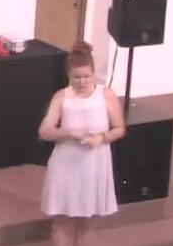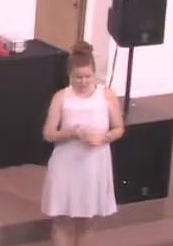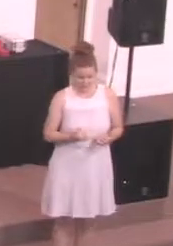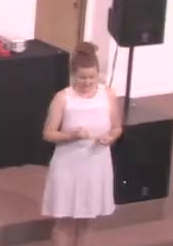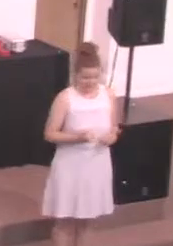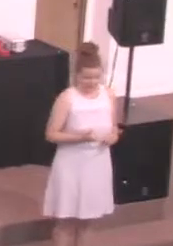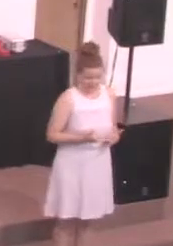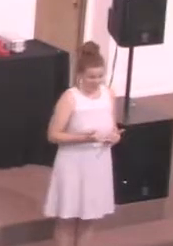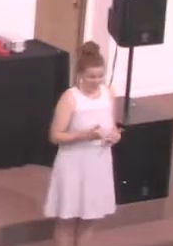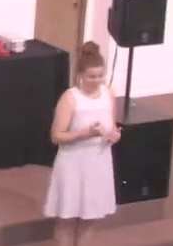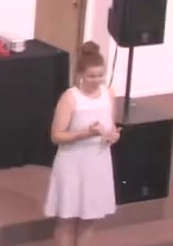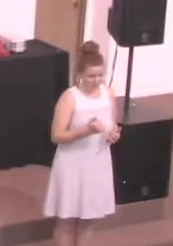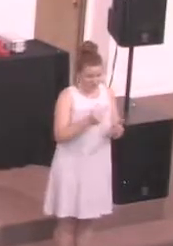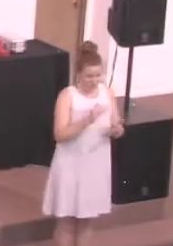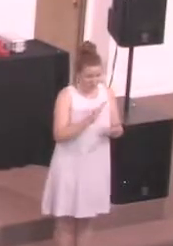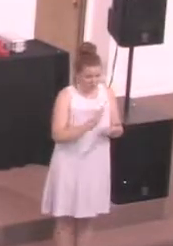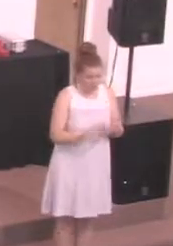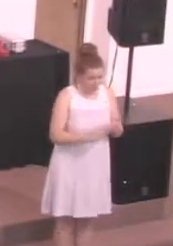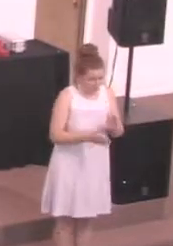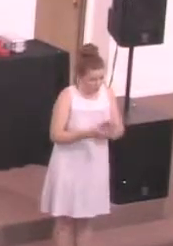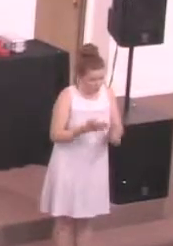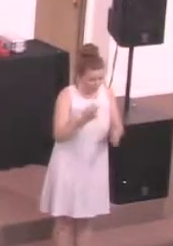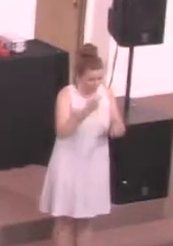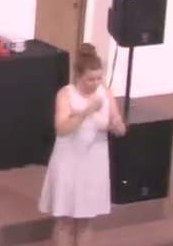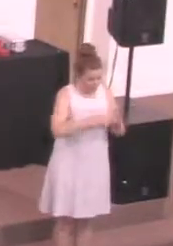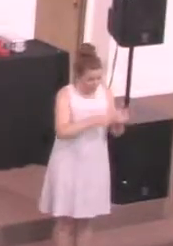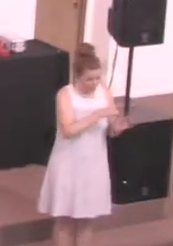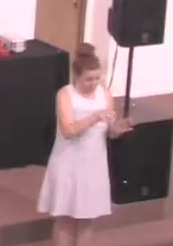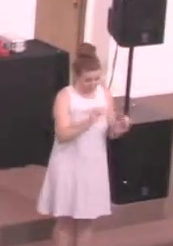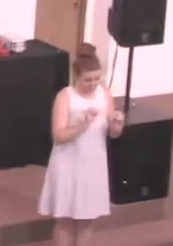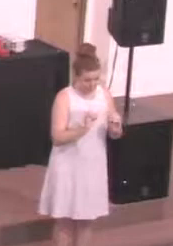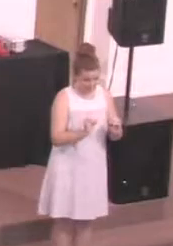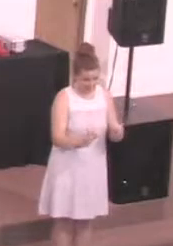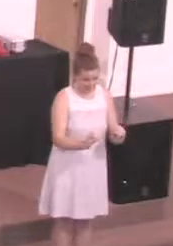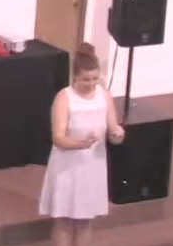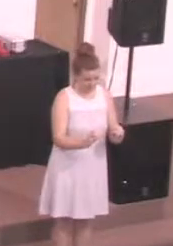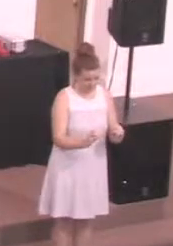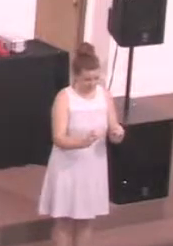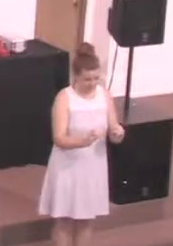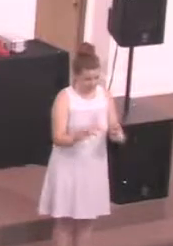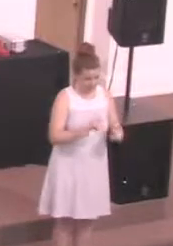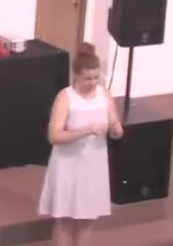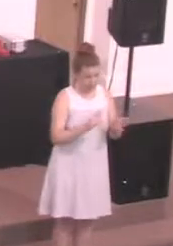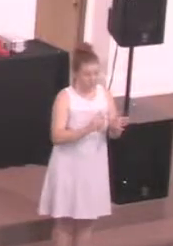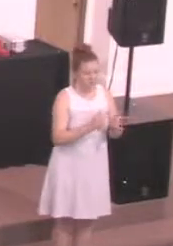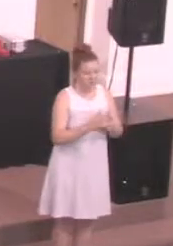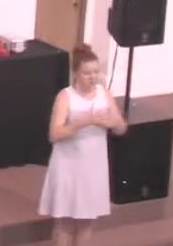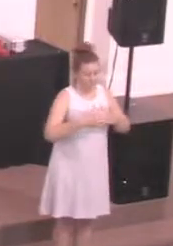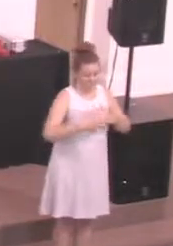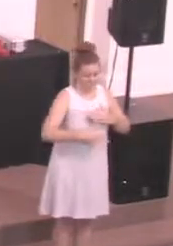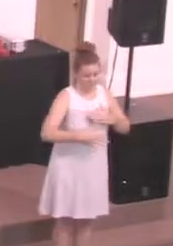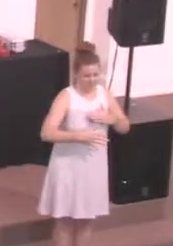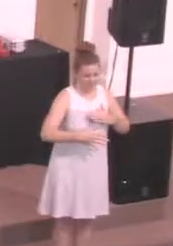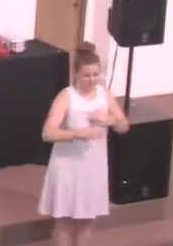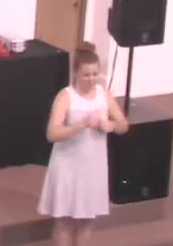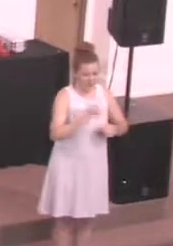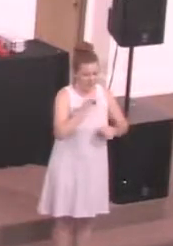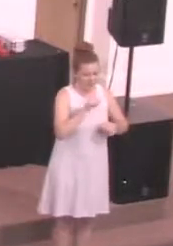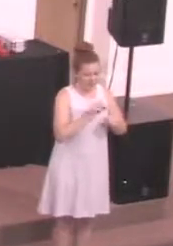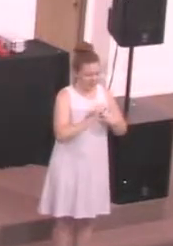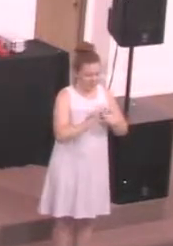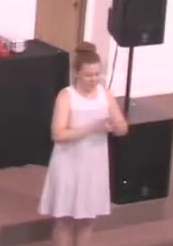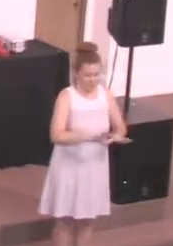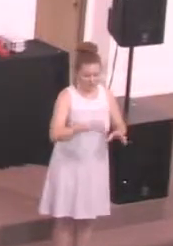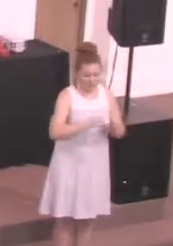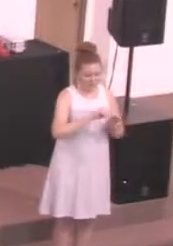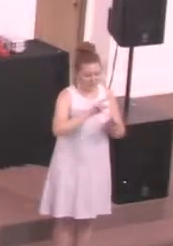You are forgiven. It cost you nothing to be forgiven. But Jesus' blood, and it wasn't spilled in vain. He wants